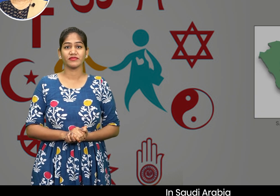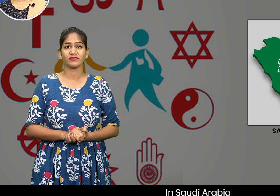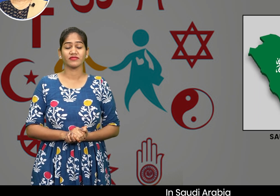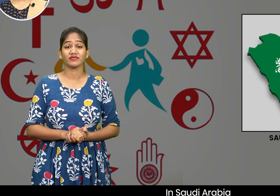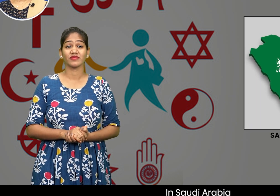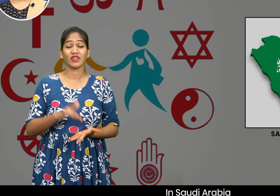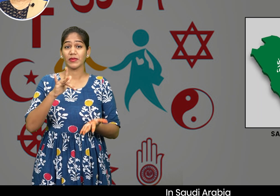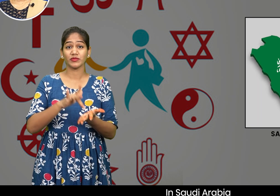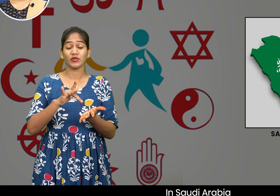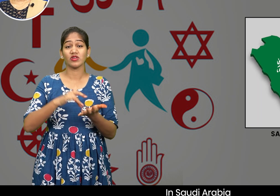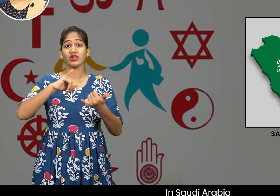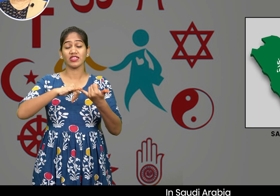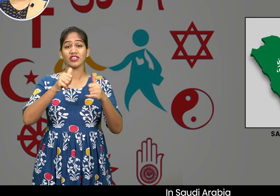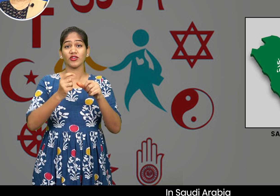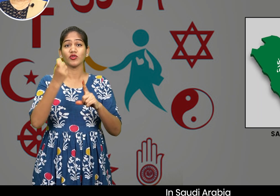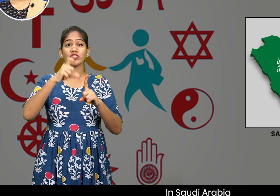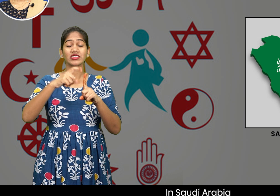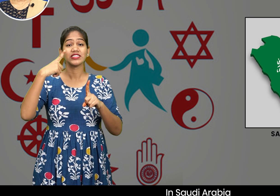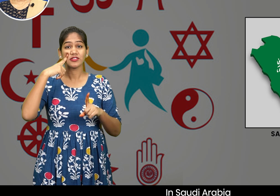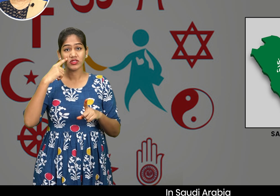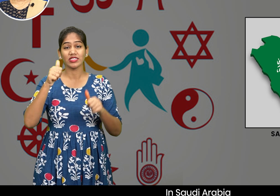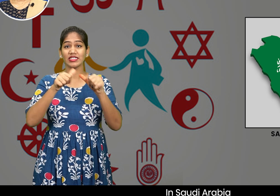In Saudi Arabia,